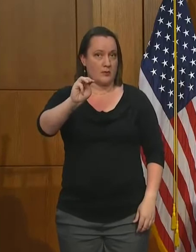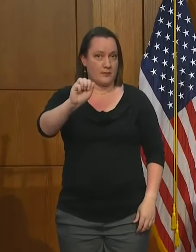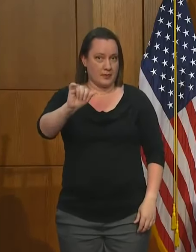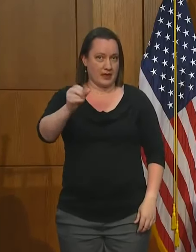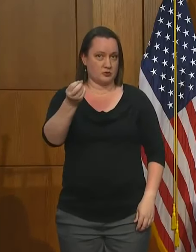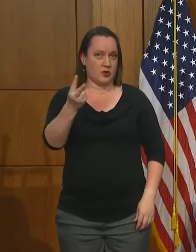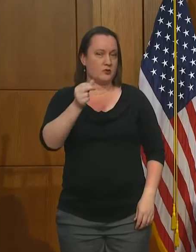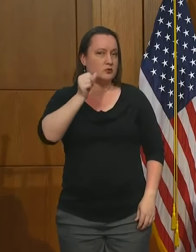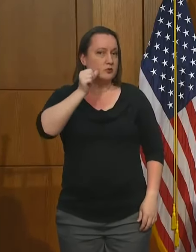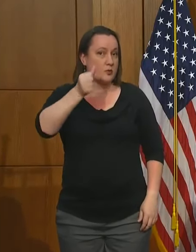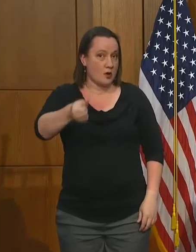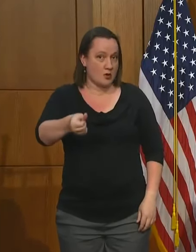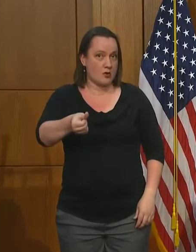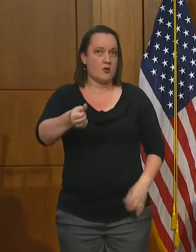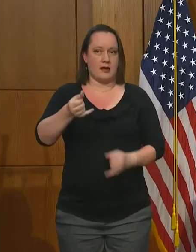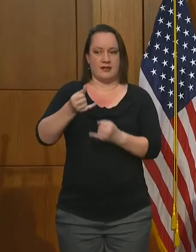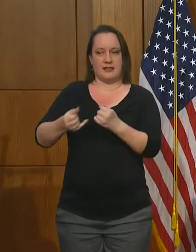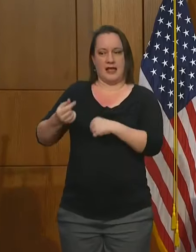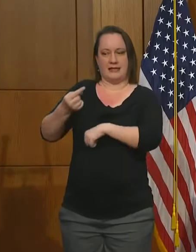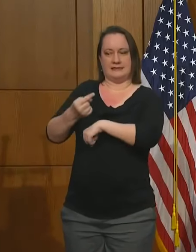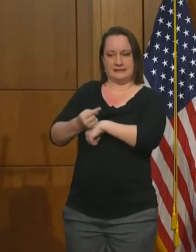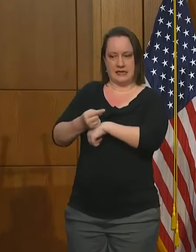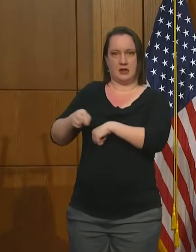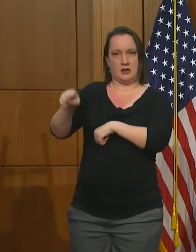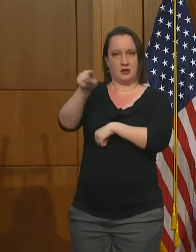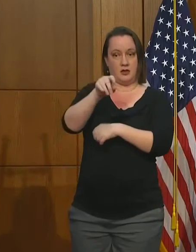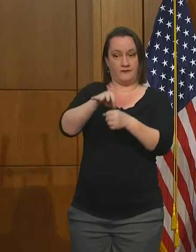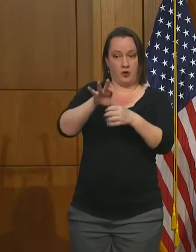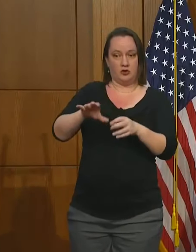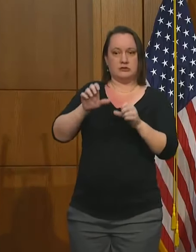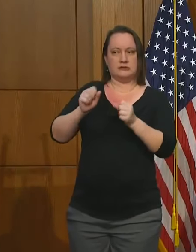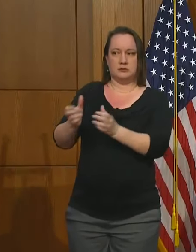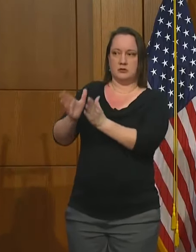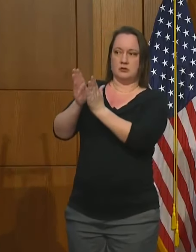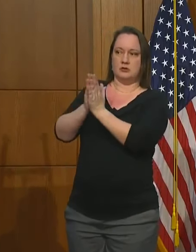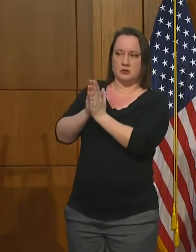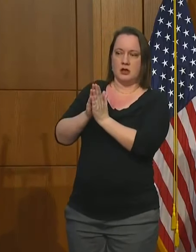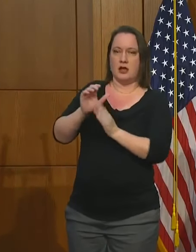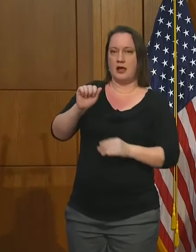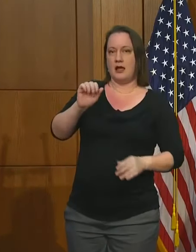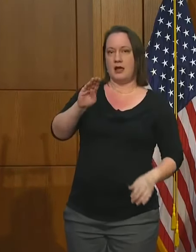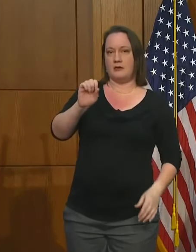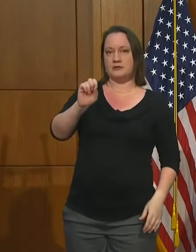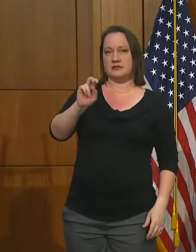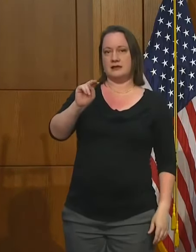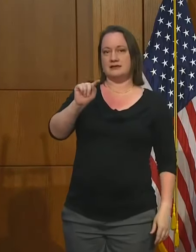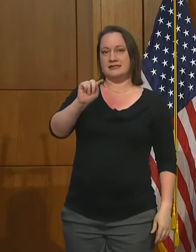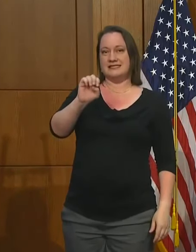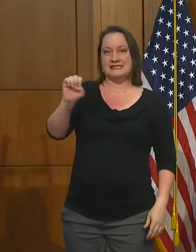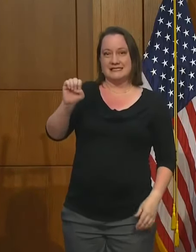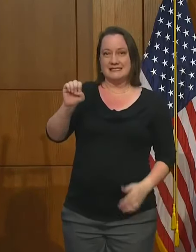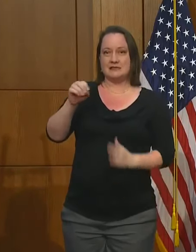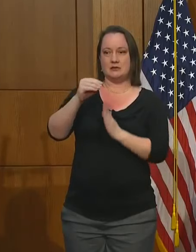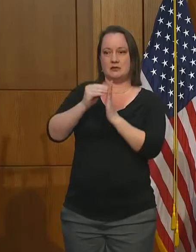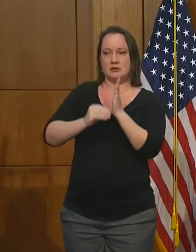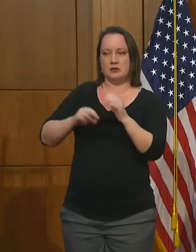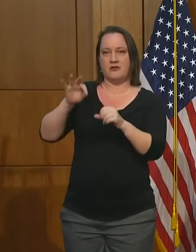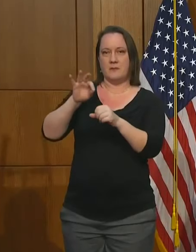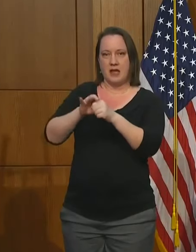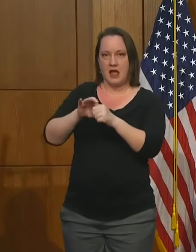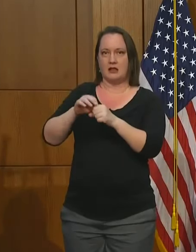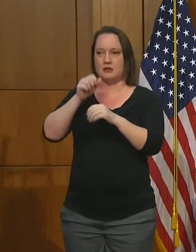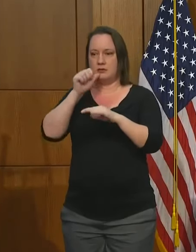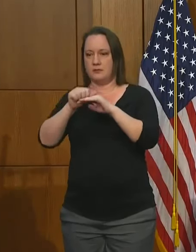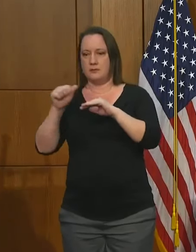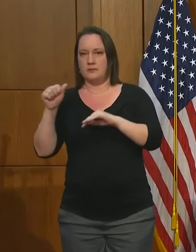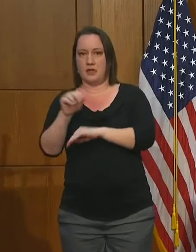is the last day for voters to request an absentee ballot be mailed to you. I strongly encourage everyone